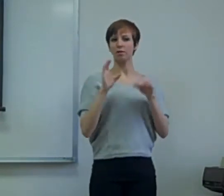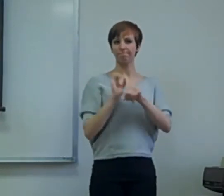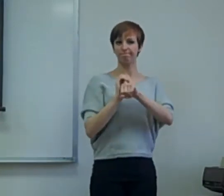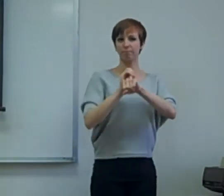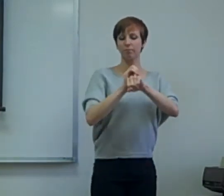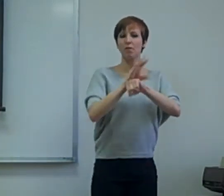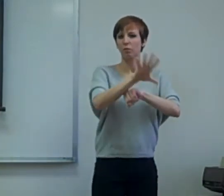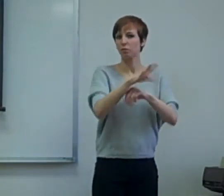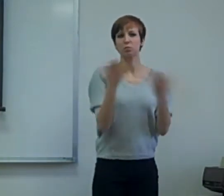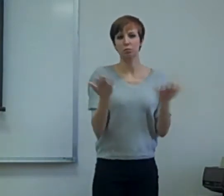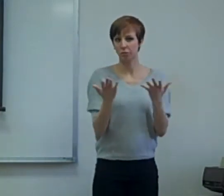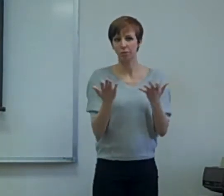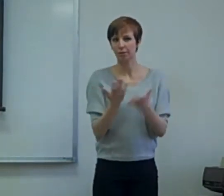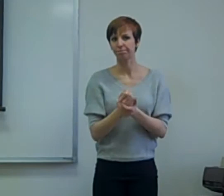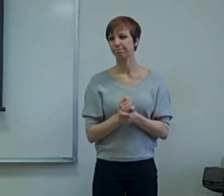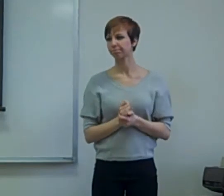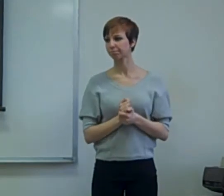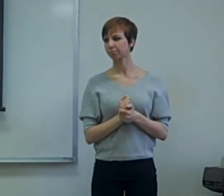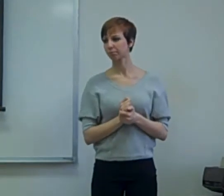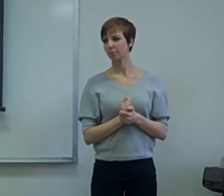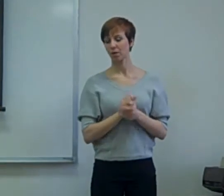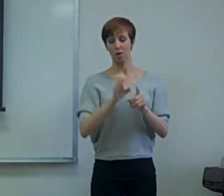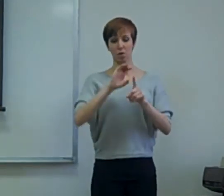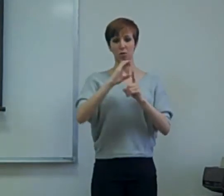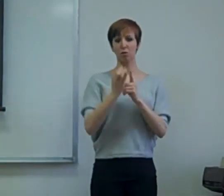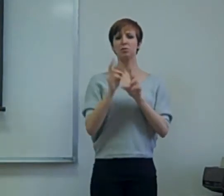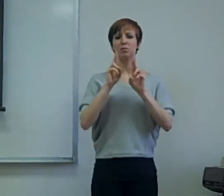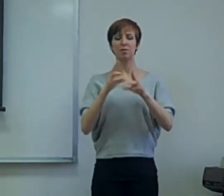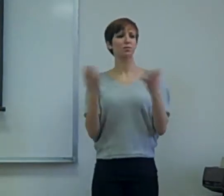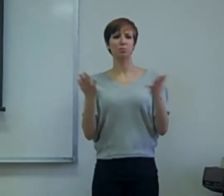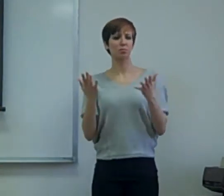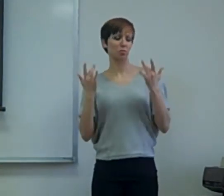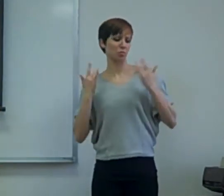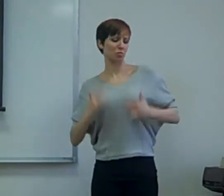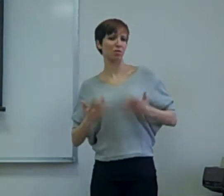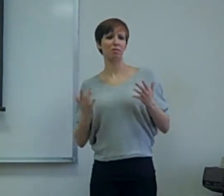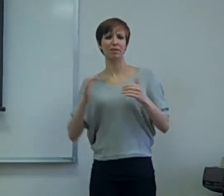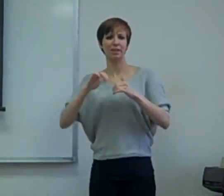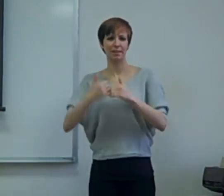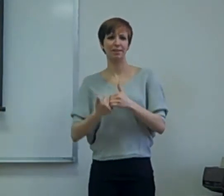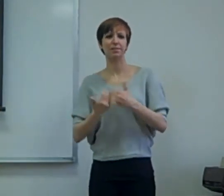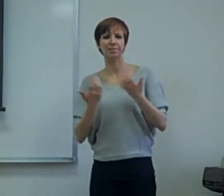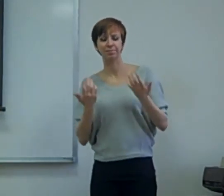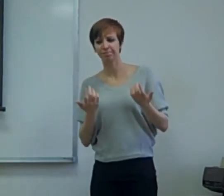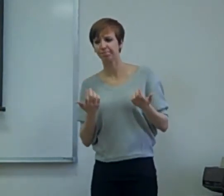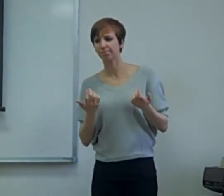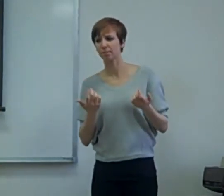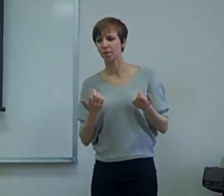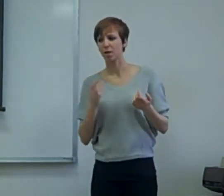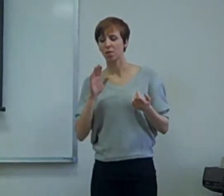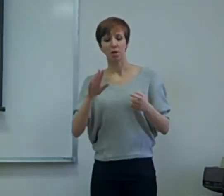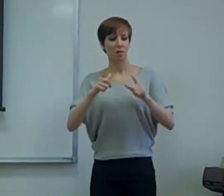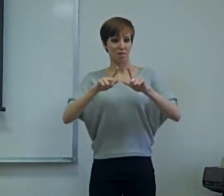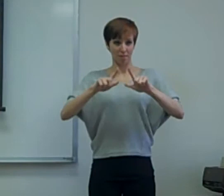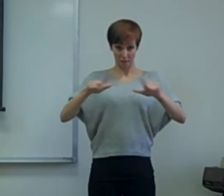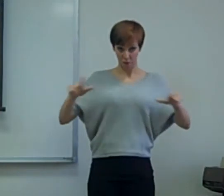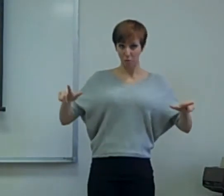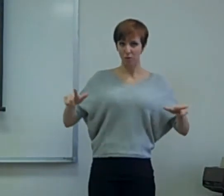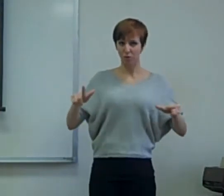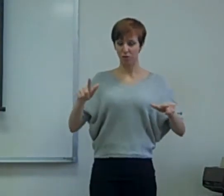If you want to know how a culture responds to grief, that's look at their language. Okay,